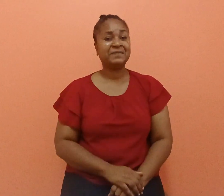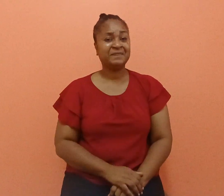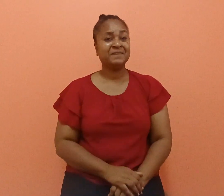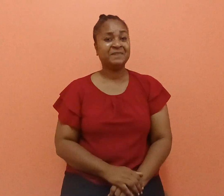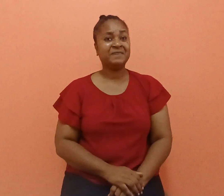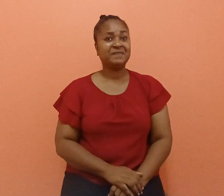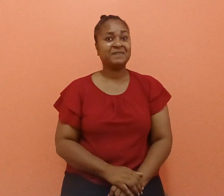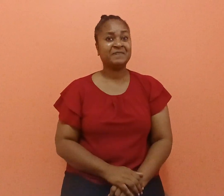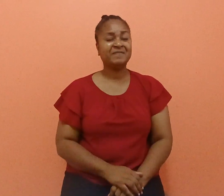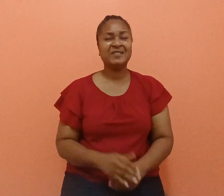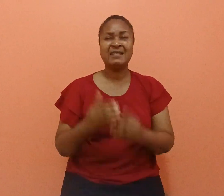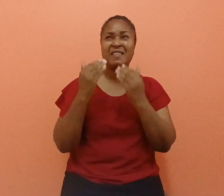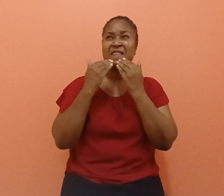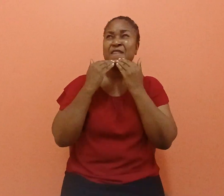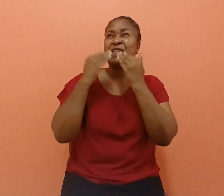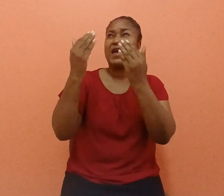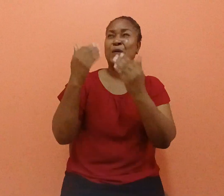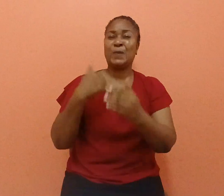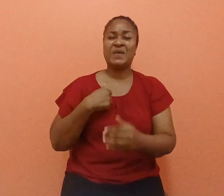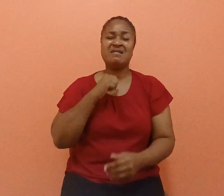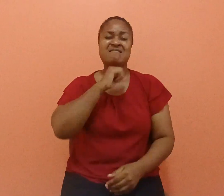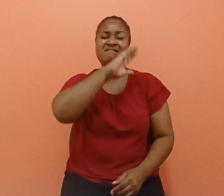Thank you that I am never alone.